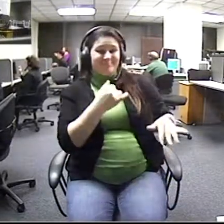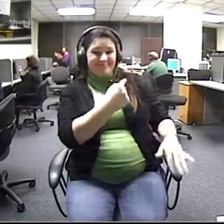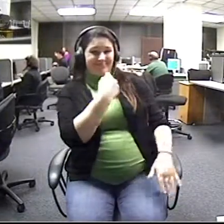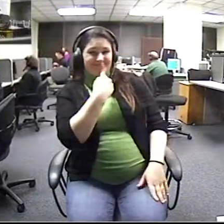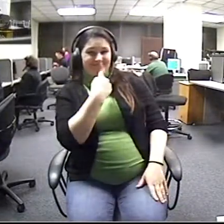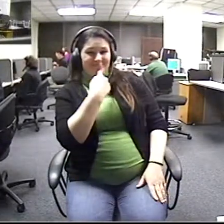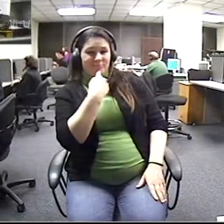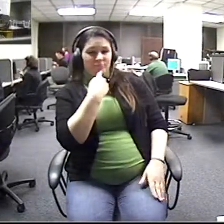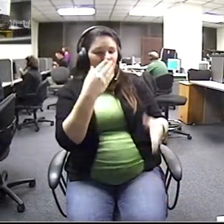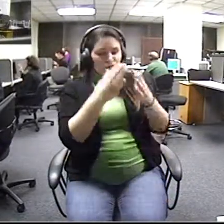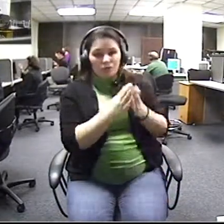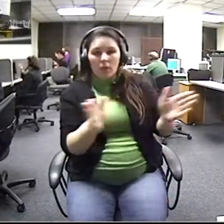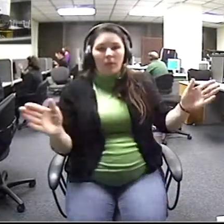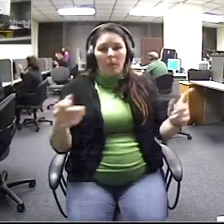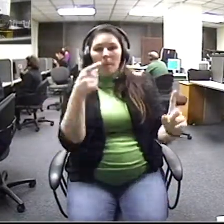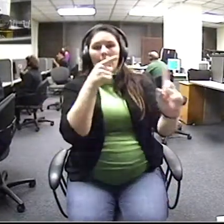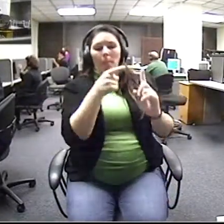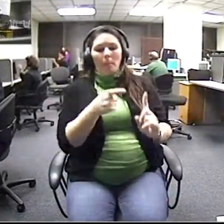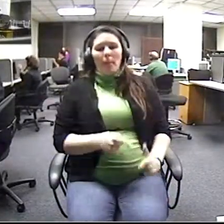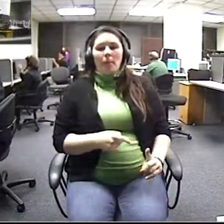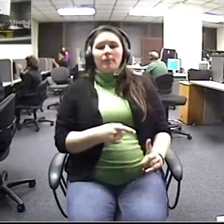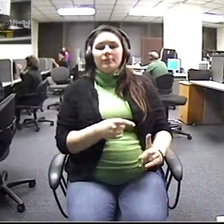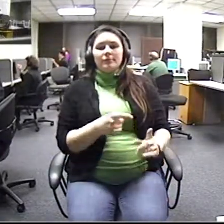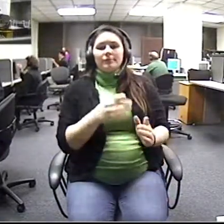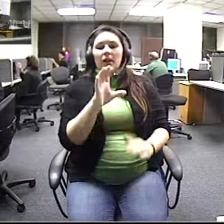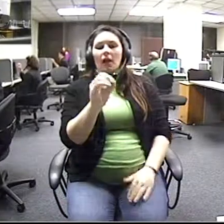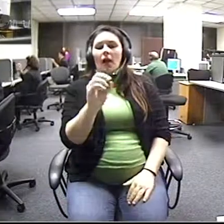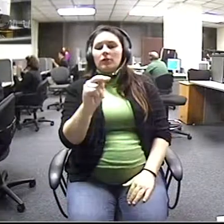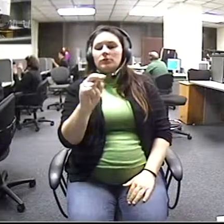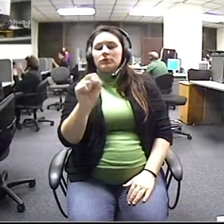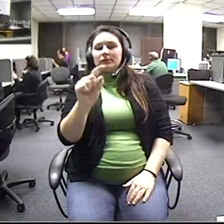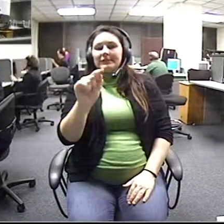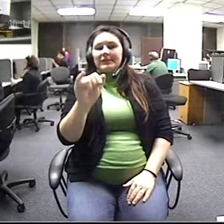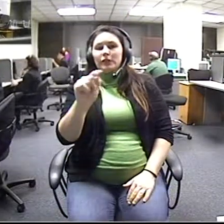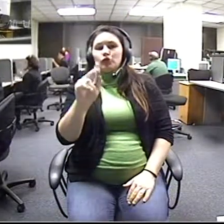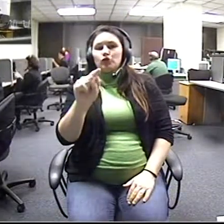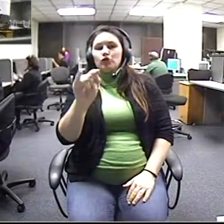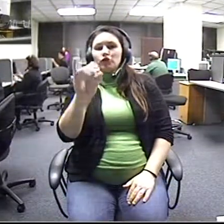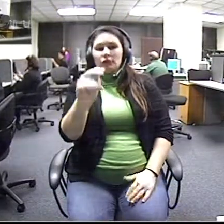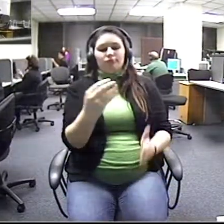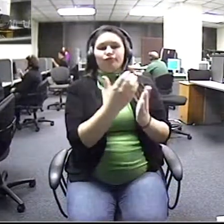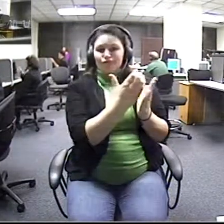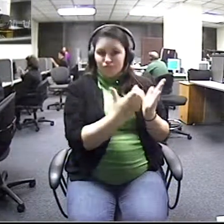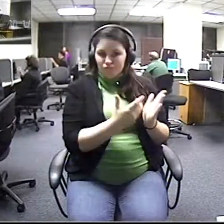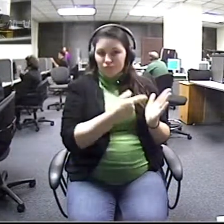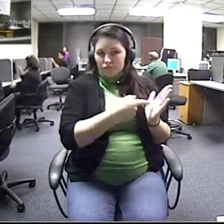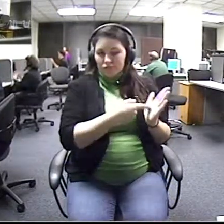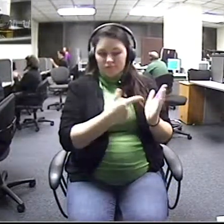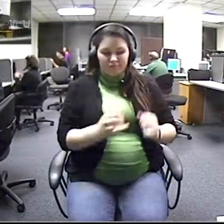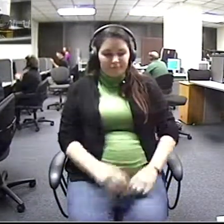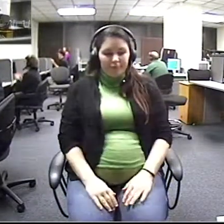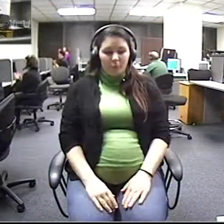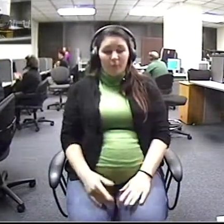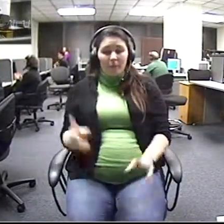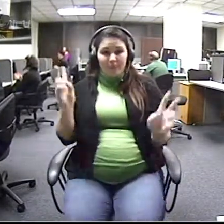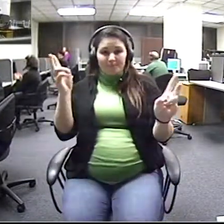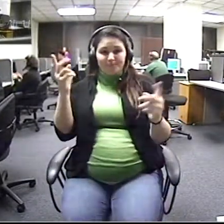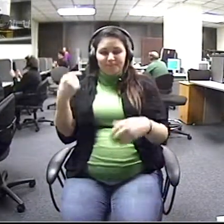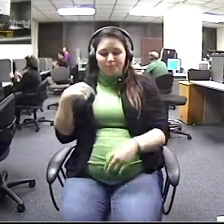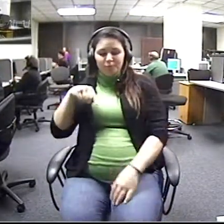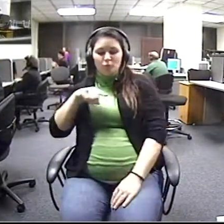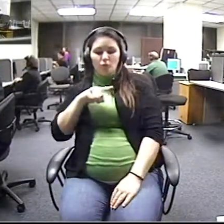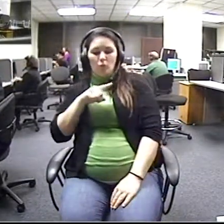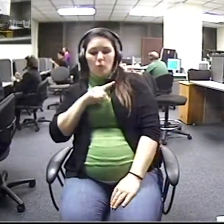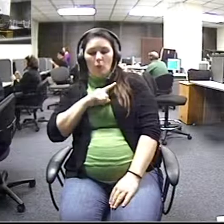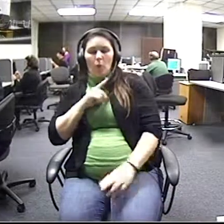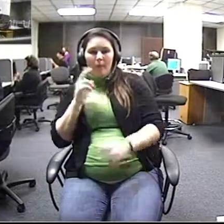Constitution. Quote, "We, the people of the United States, in order to form a more perfect